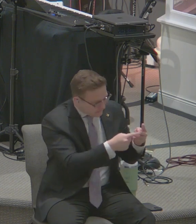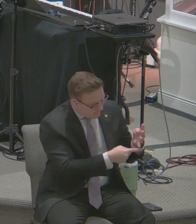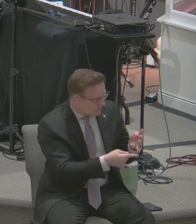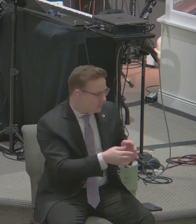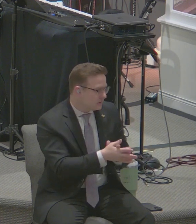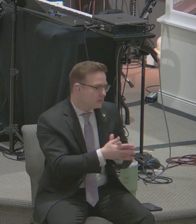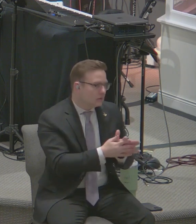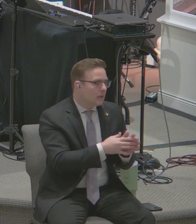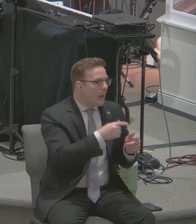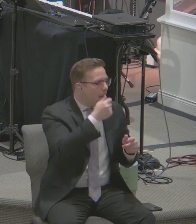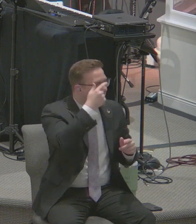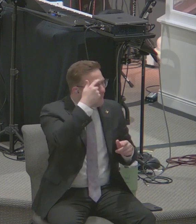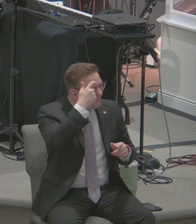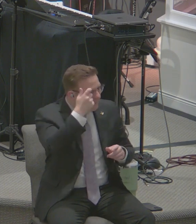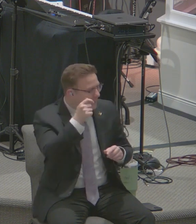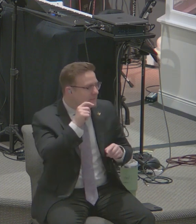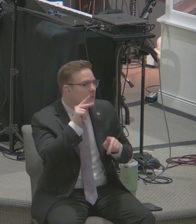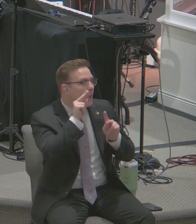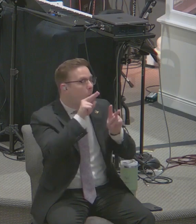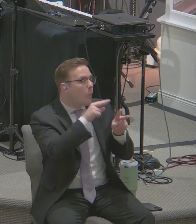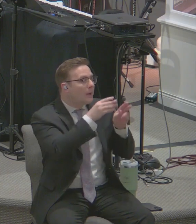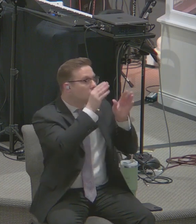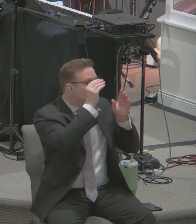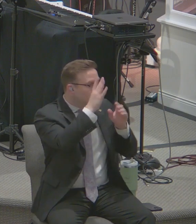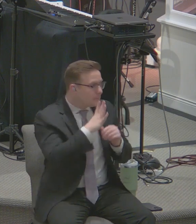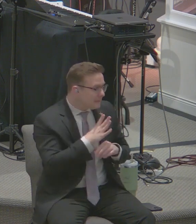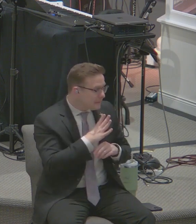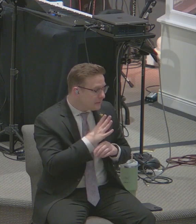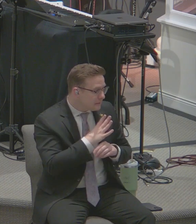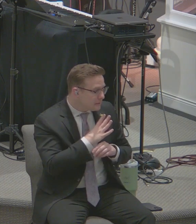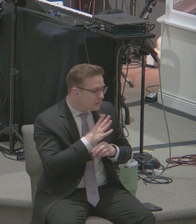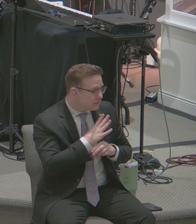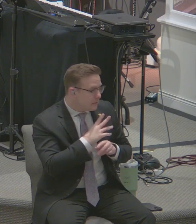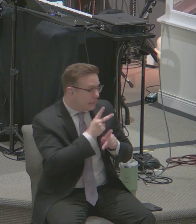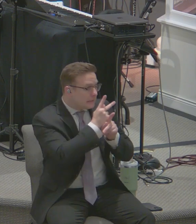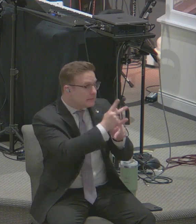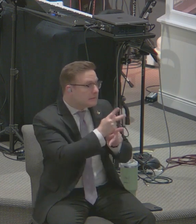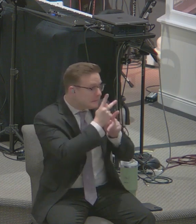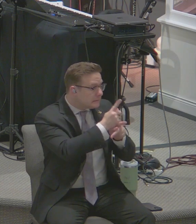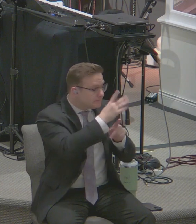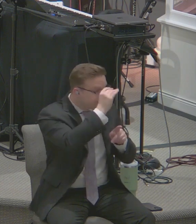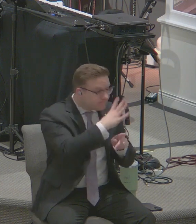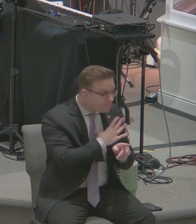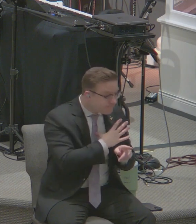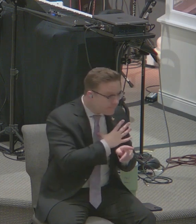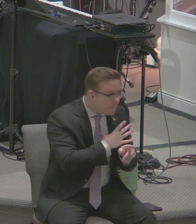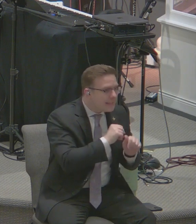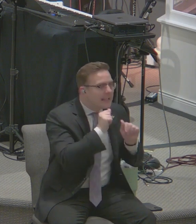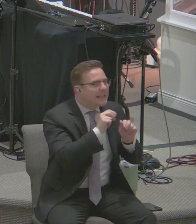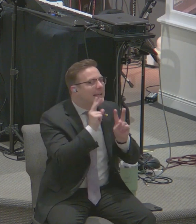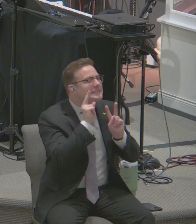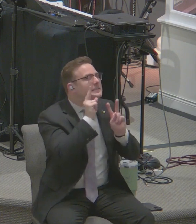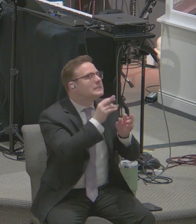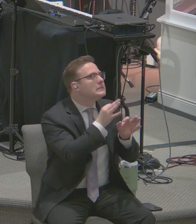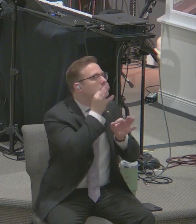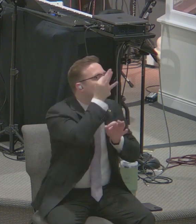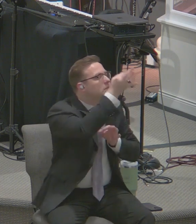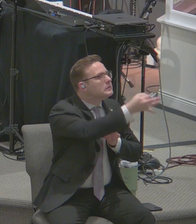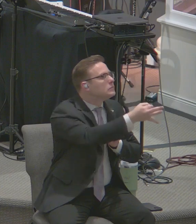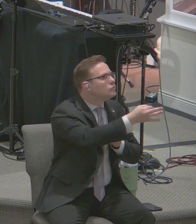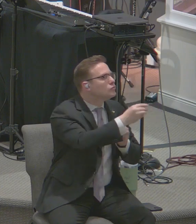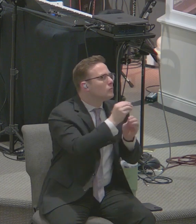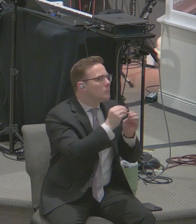The writer of Hebrews said, Hebrews 13:7, remember your leaders, those who spoke to you the word of